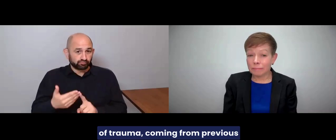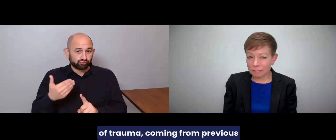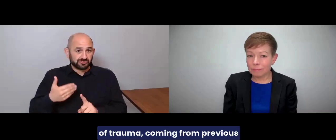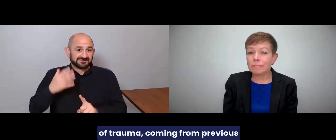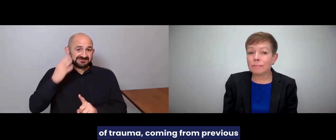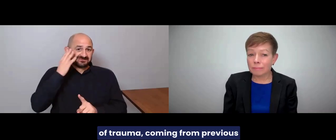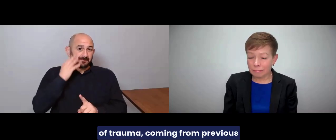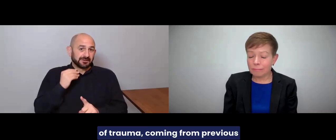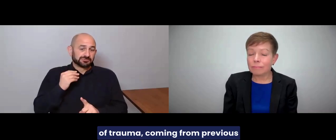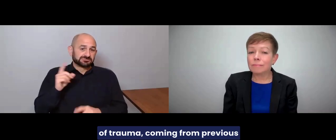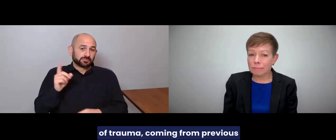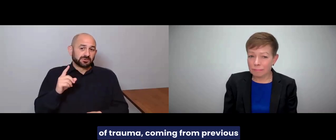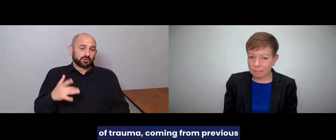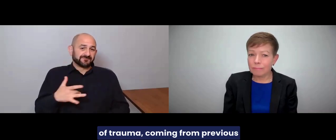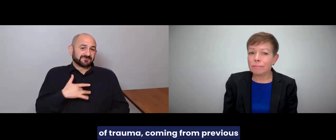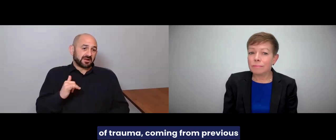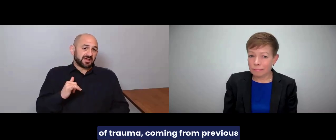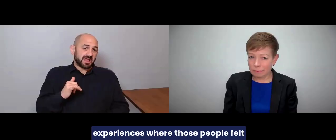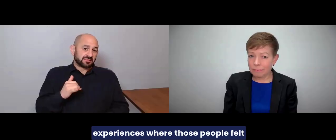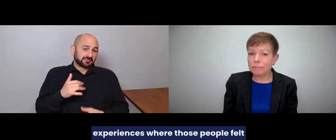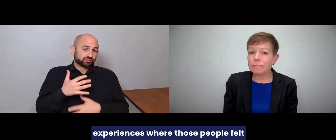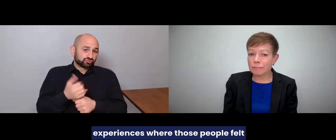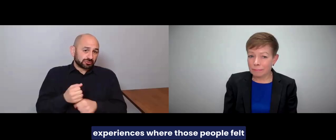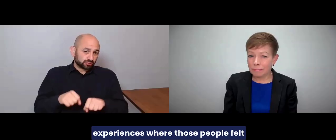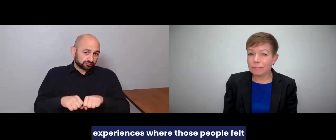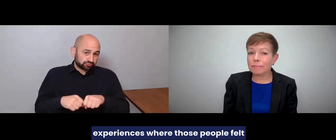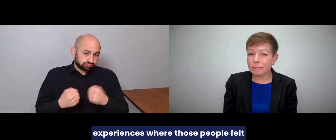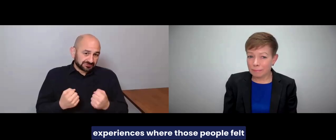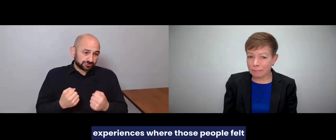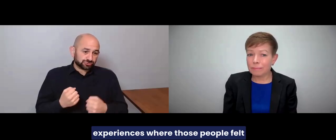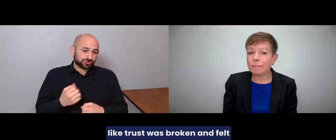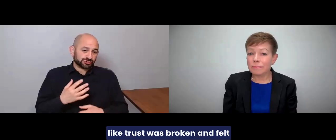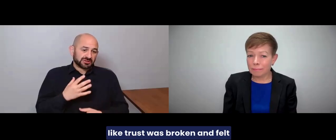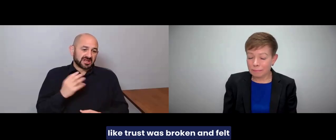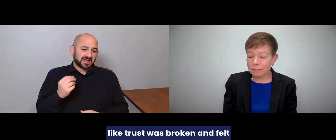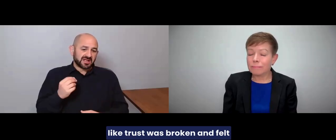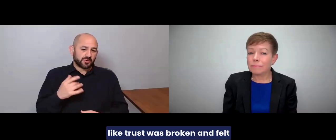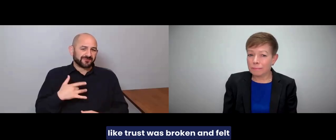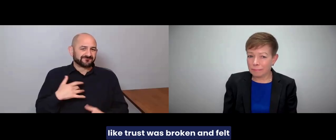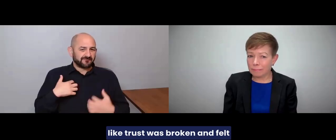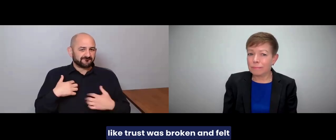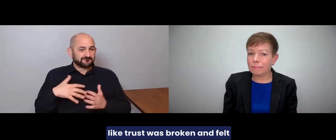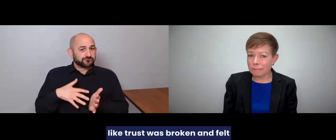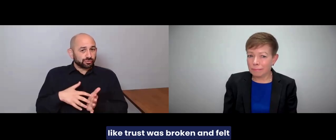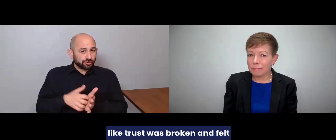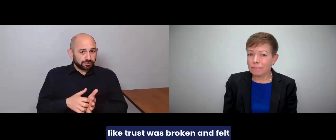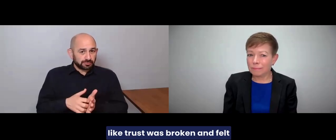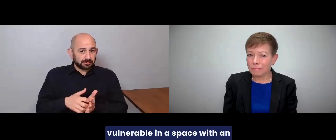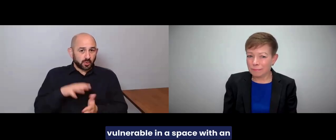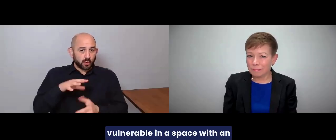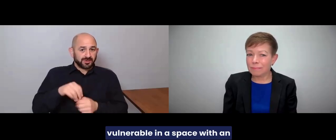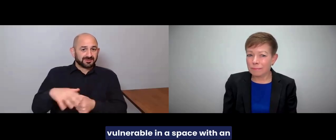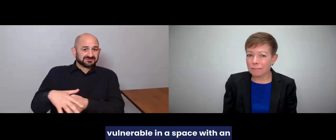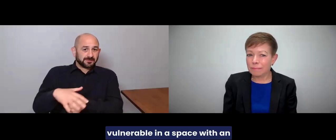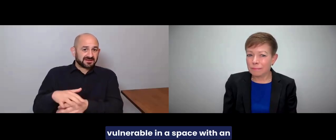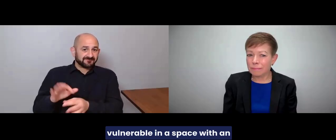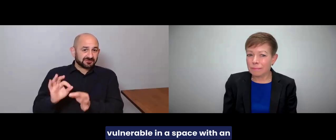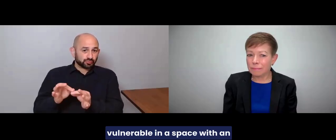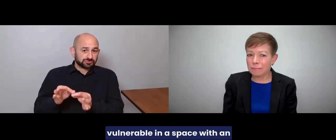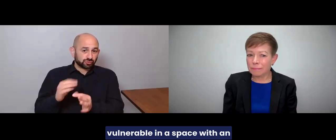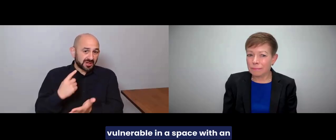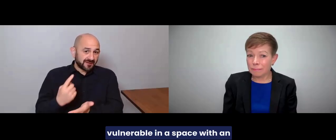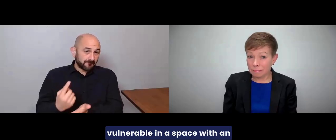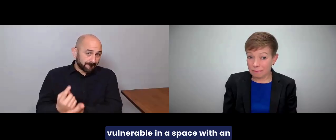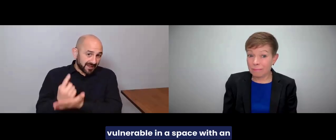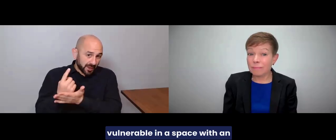trauma, with coming from previous experiences where those people felt like trust was broken and felt vulnerable